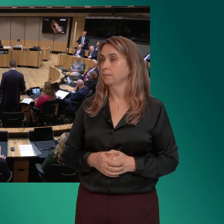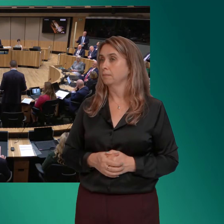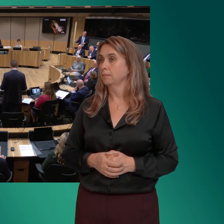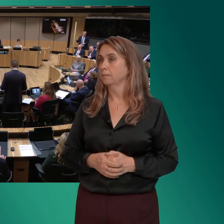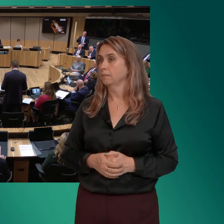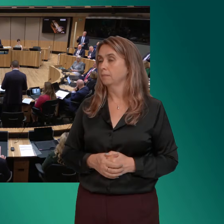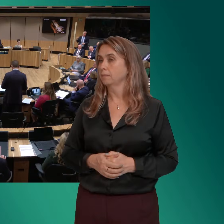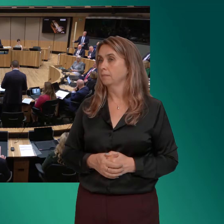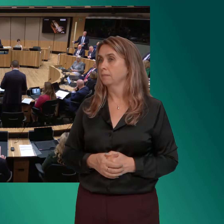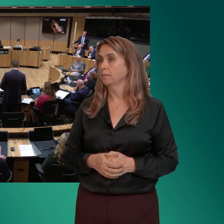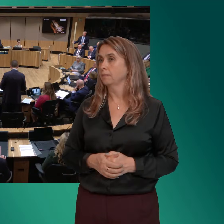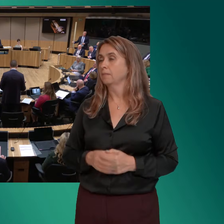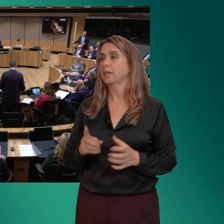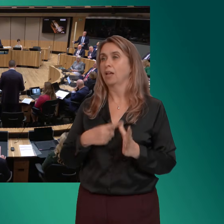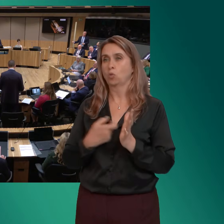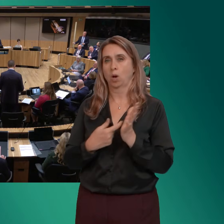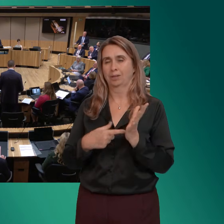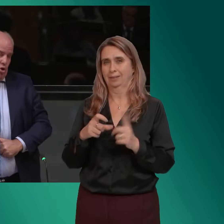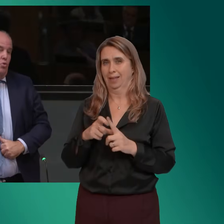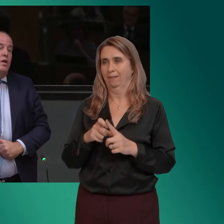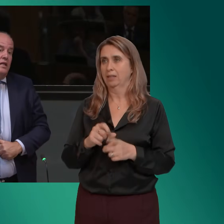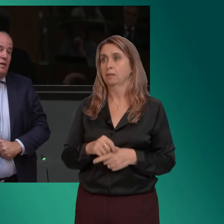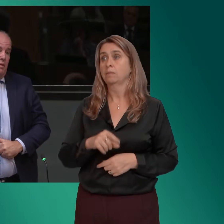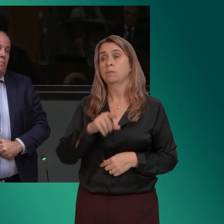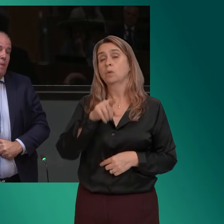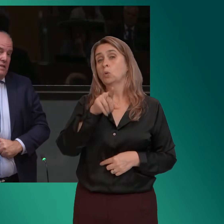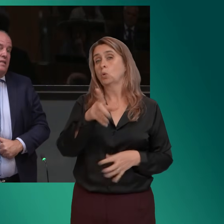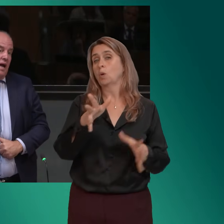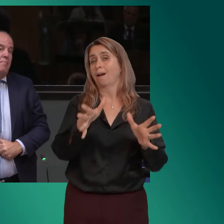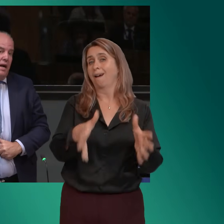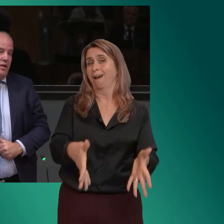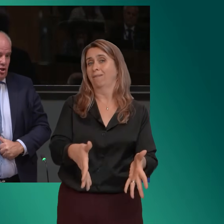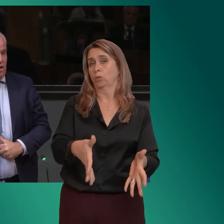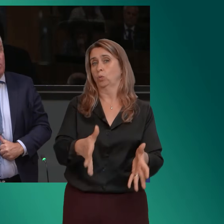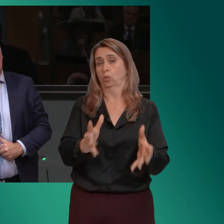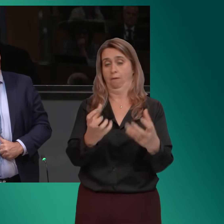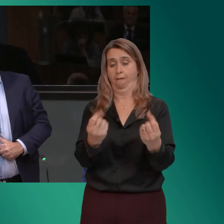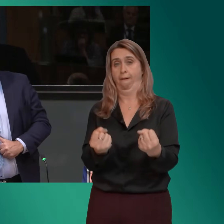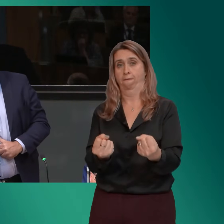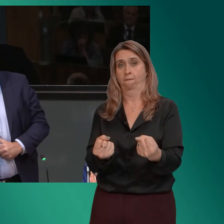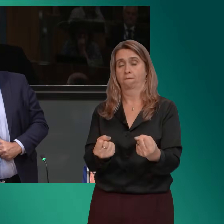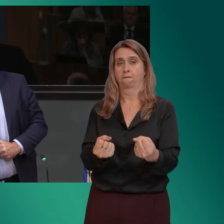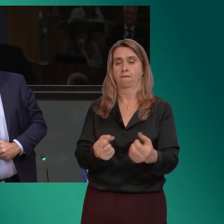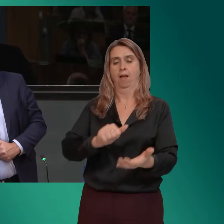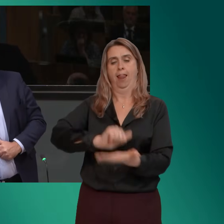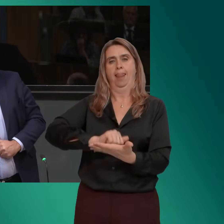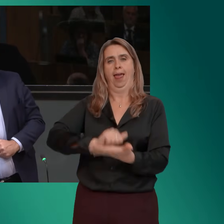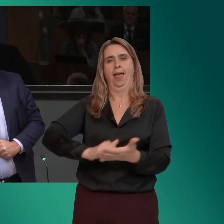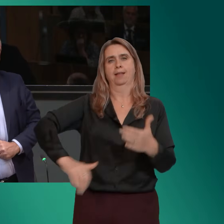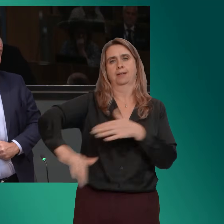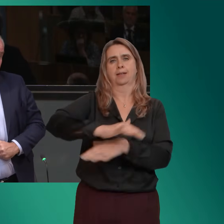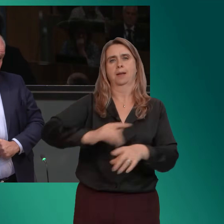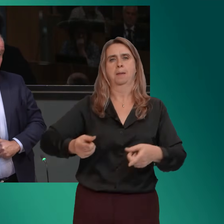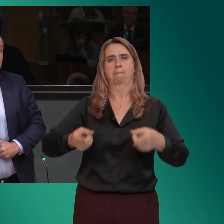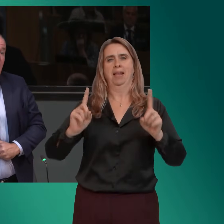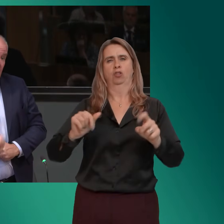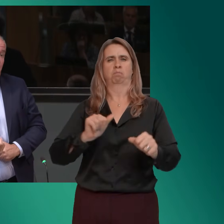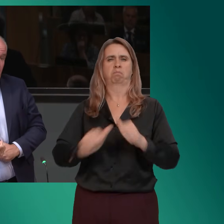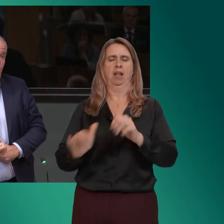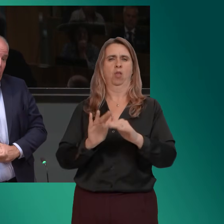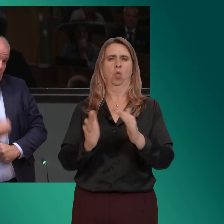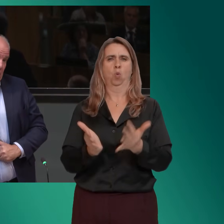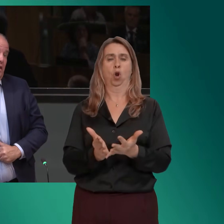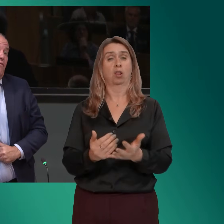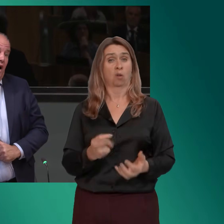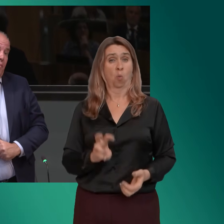to be effective in the environment portfolio, you need some of the best land managers in the world to be looking after our countryside. And we have